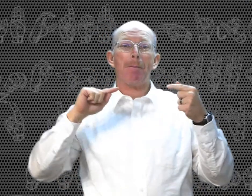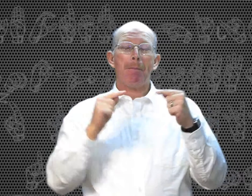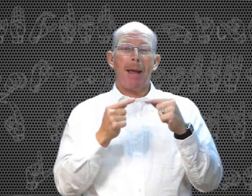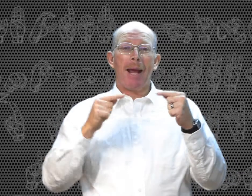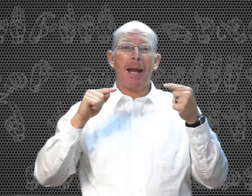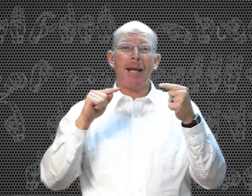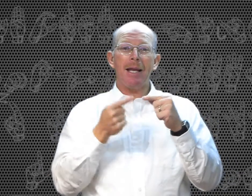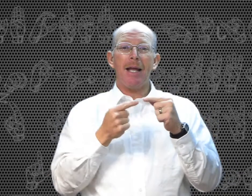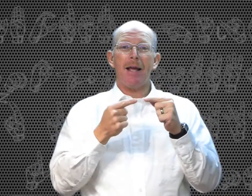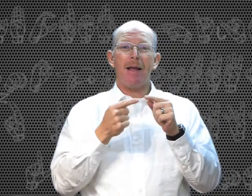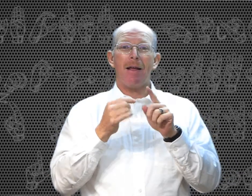pain,